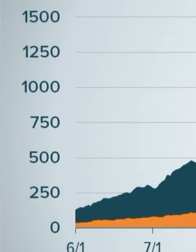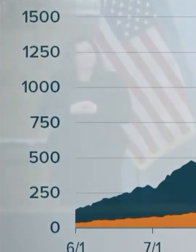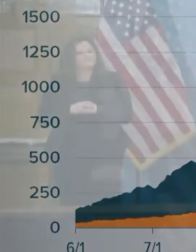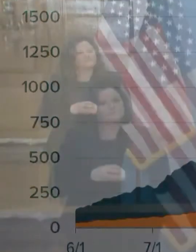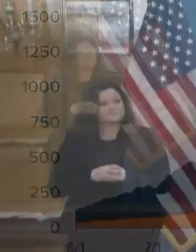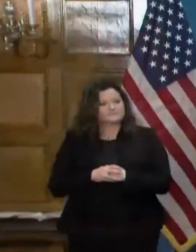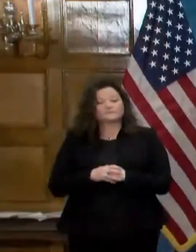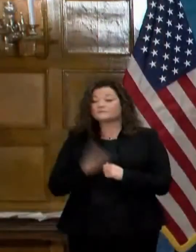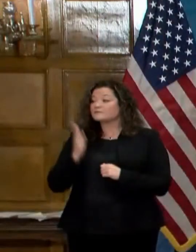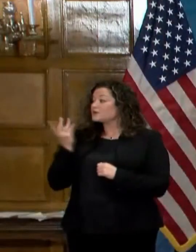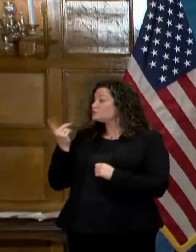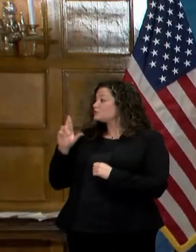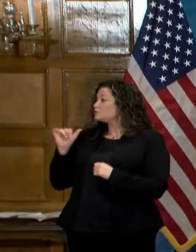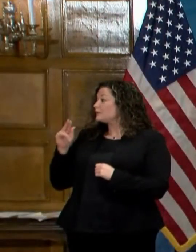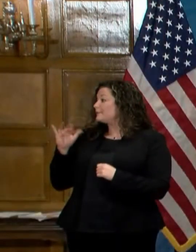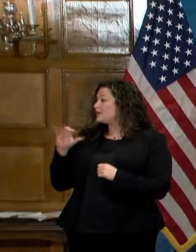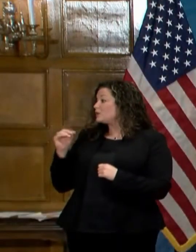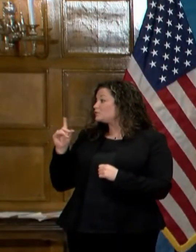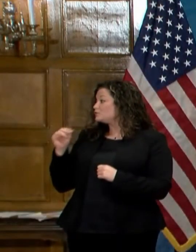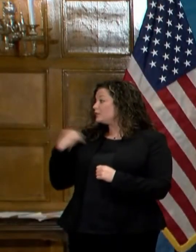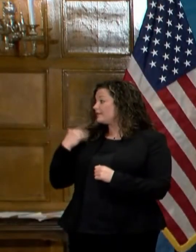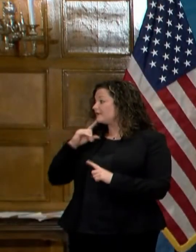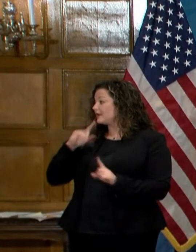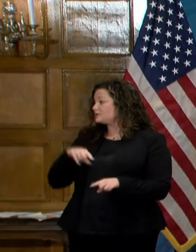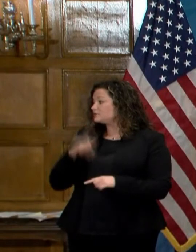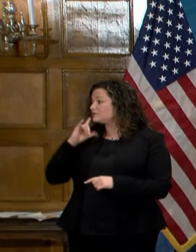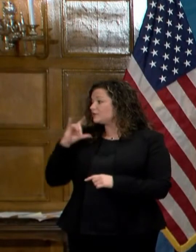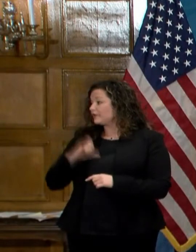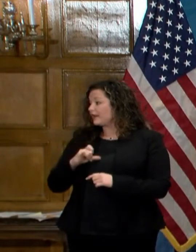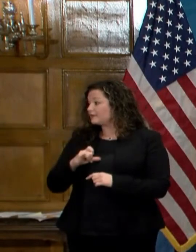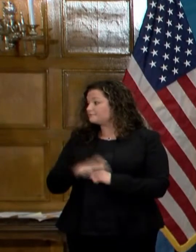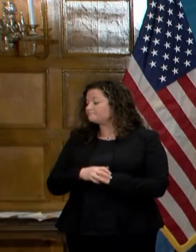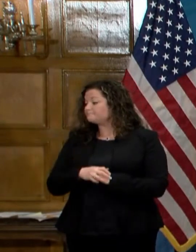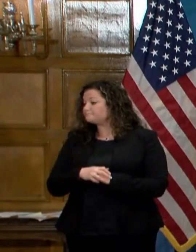week? Dr. Romero, do you have an answer to that?